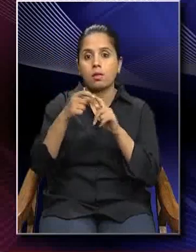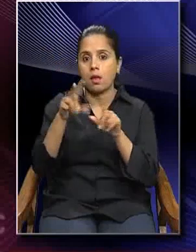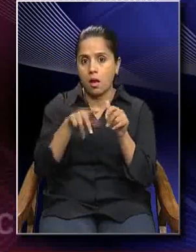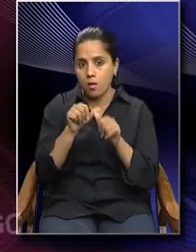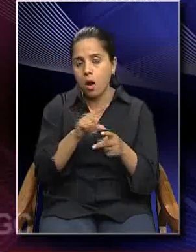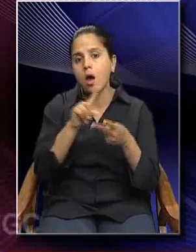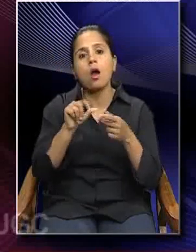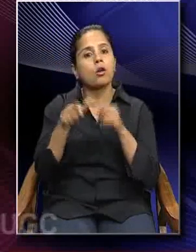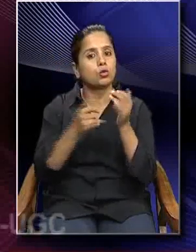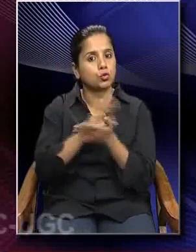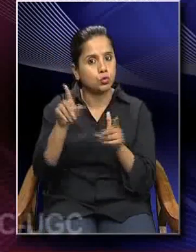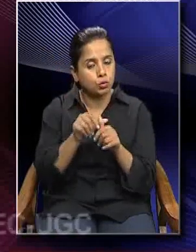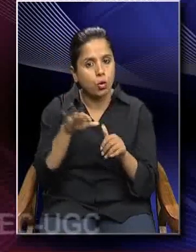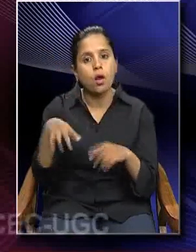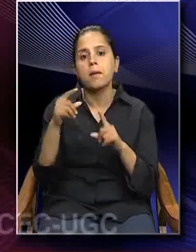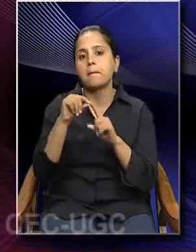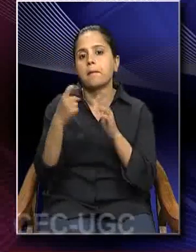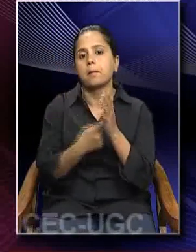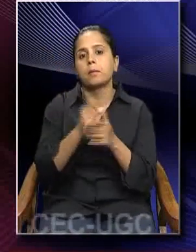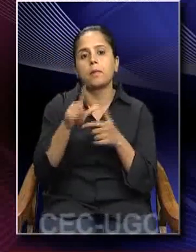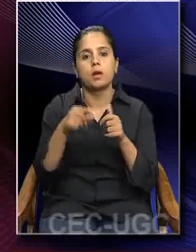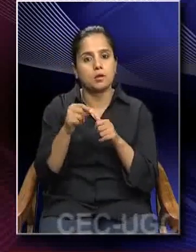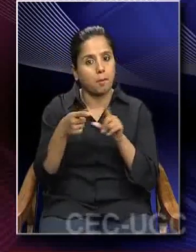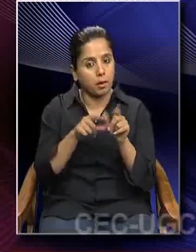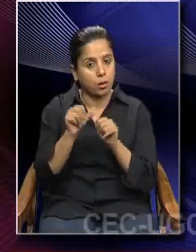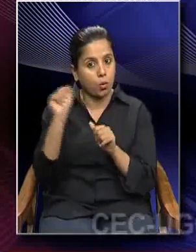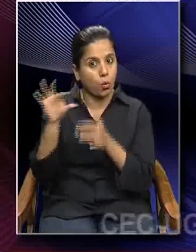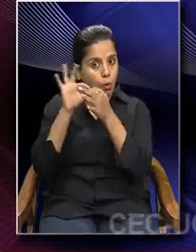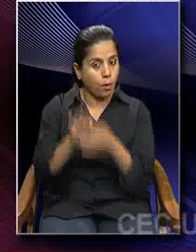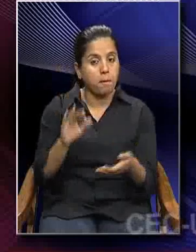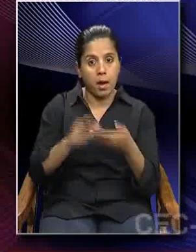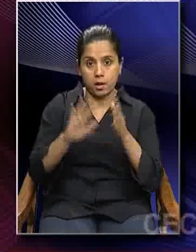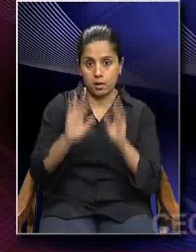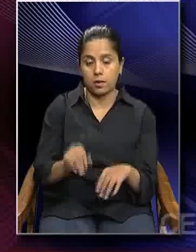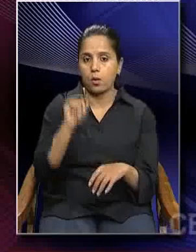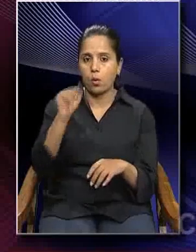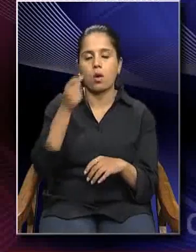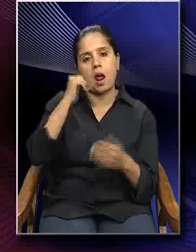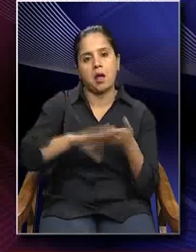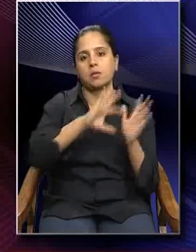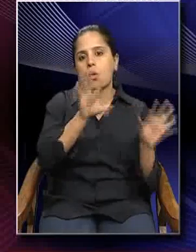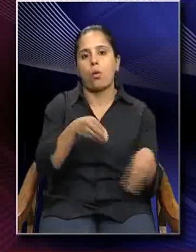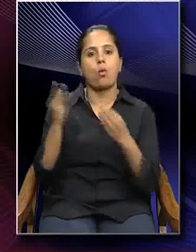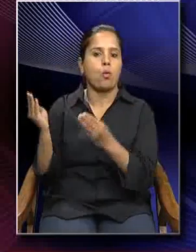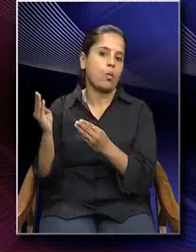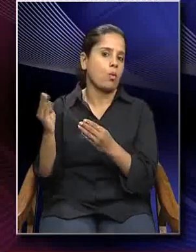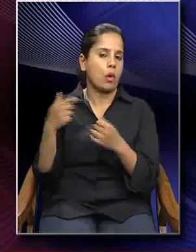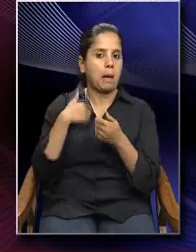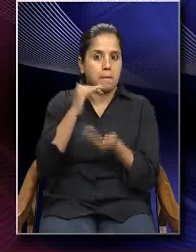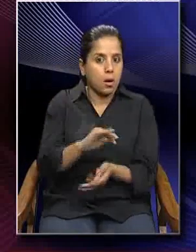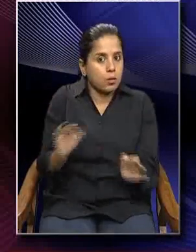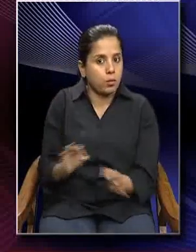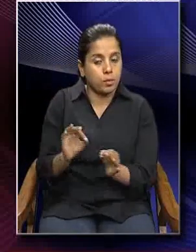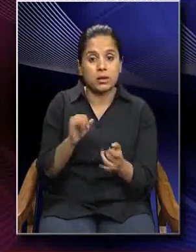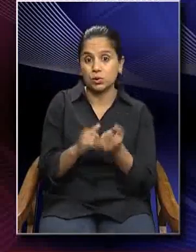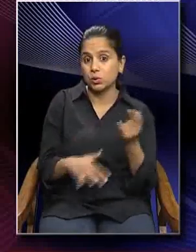Arsha or Prajapatya form of marriage went to her husband. So, society just